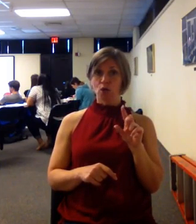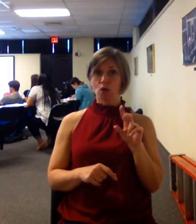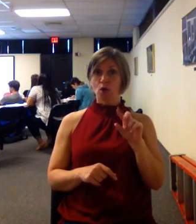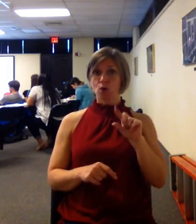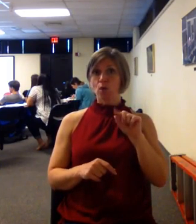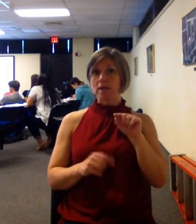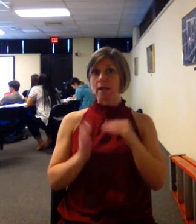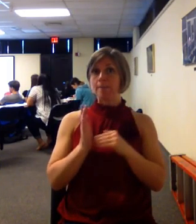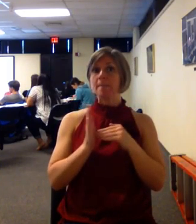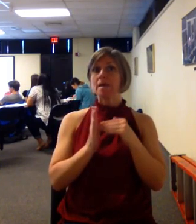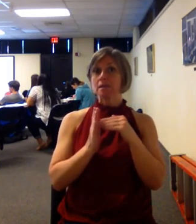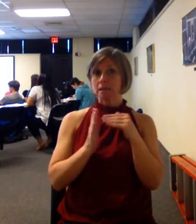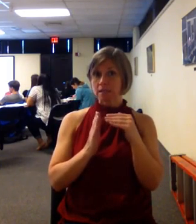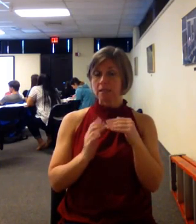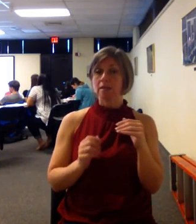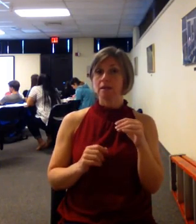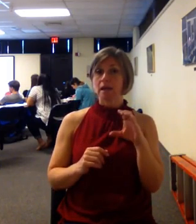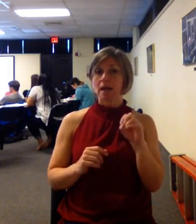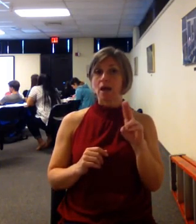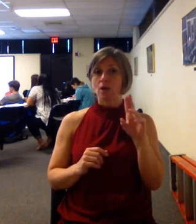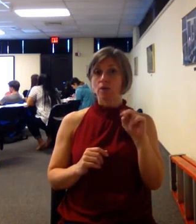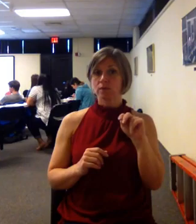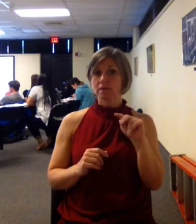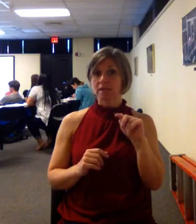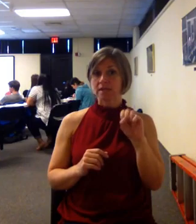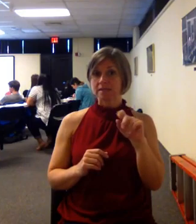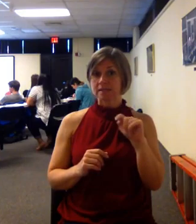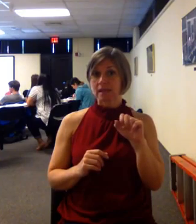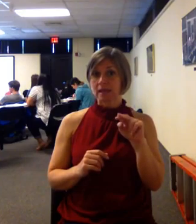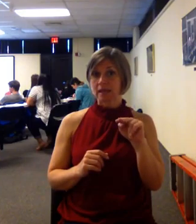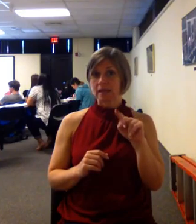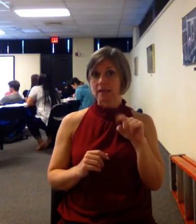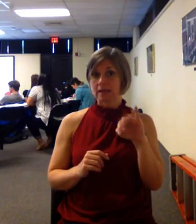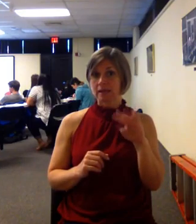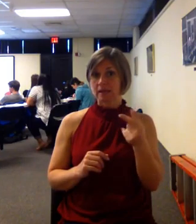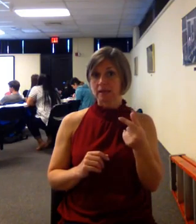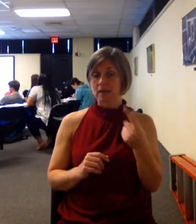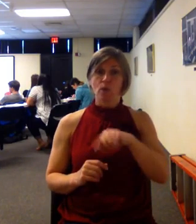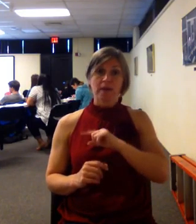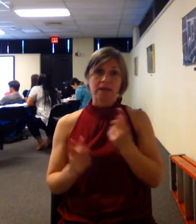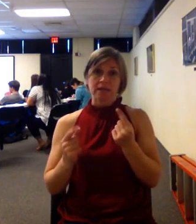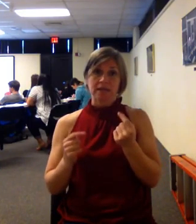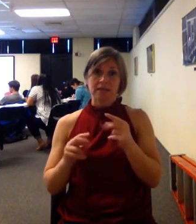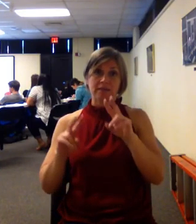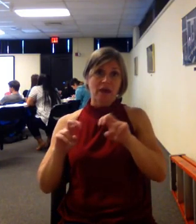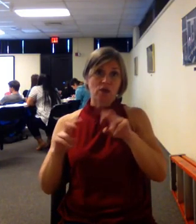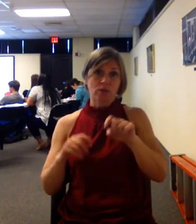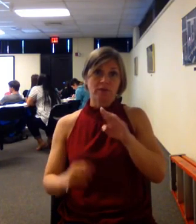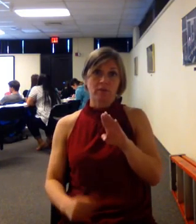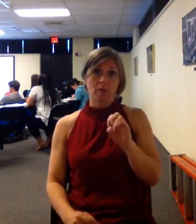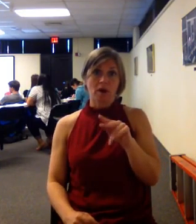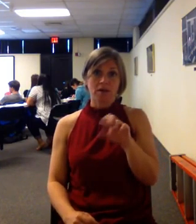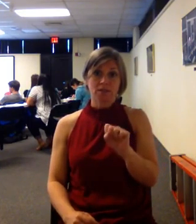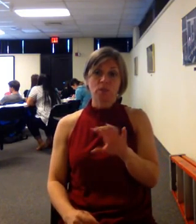value outstanding. When we did our evaluation of bonds, we did it on a per bond basis. It's going to come out the